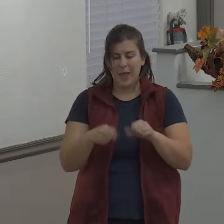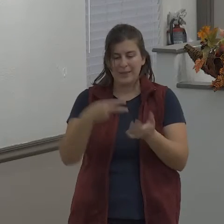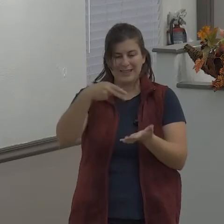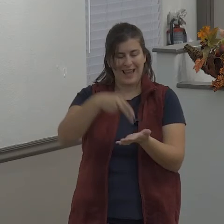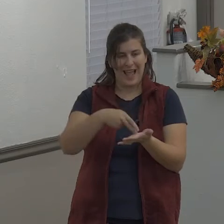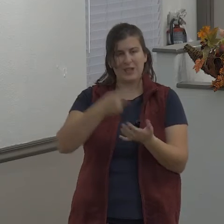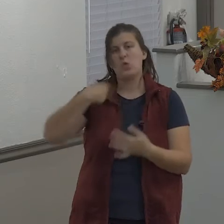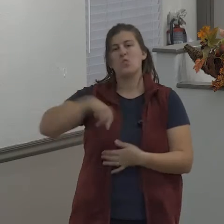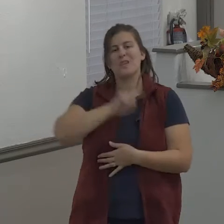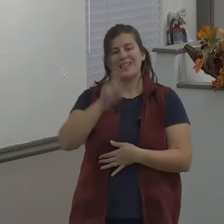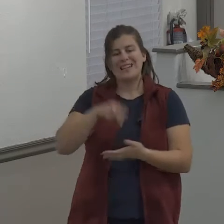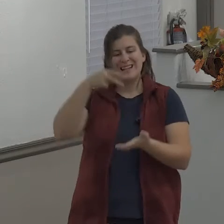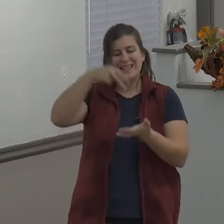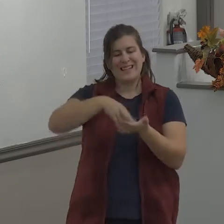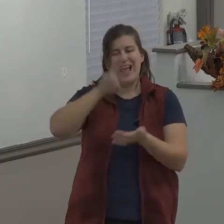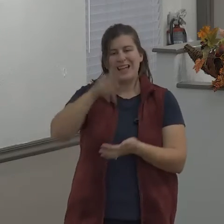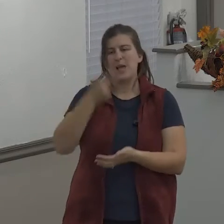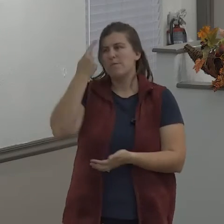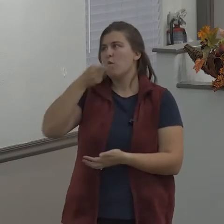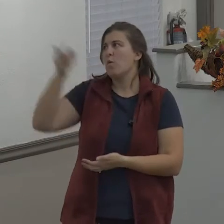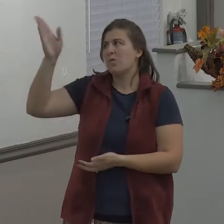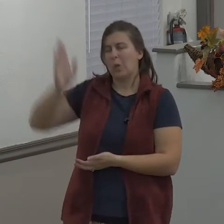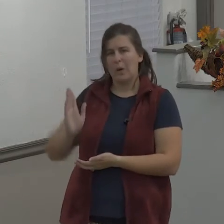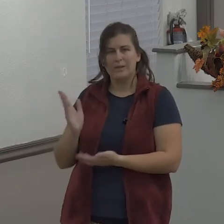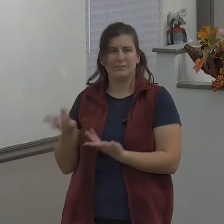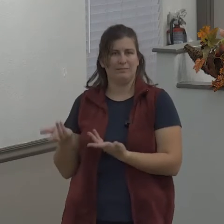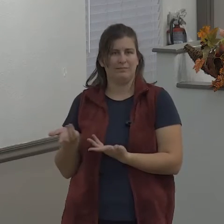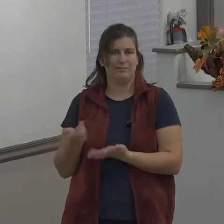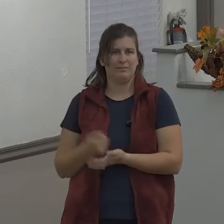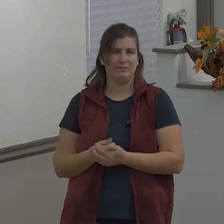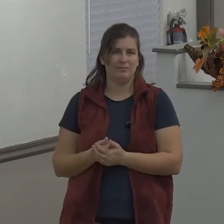We need to stand up for the Lord.